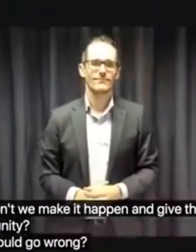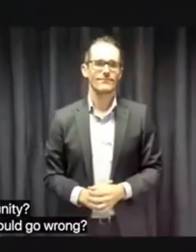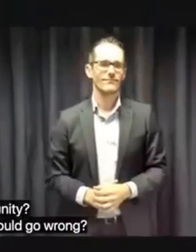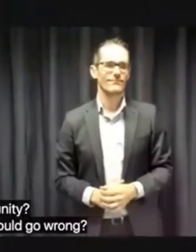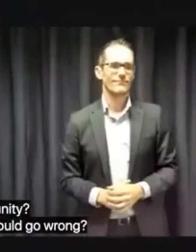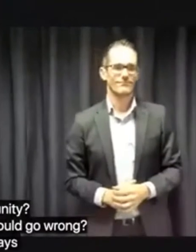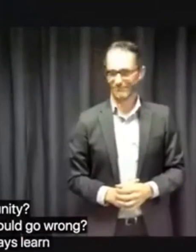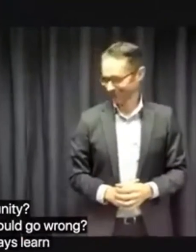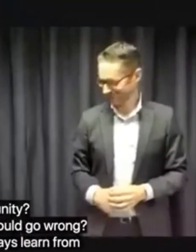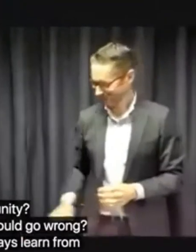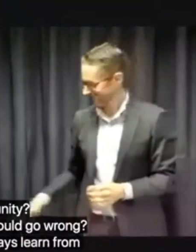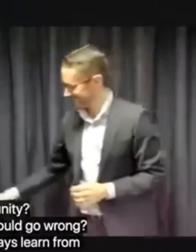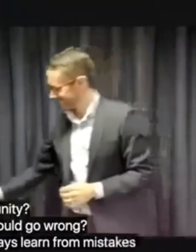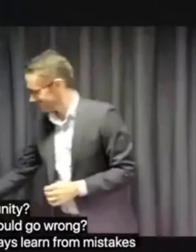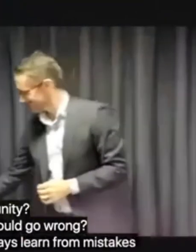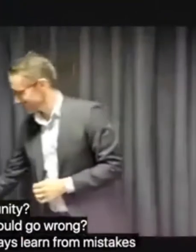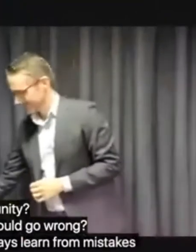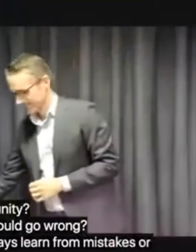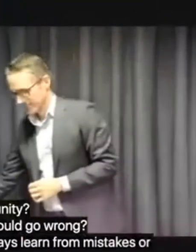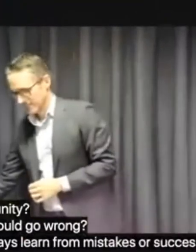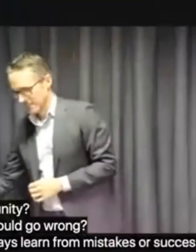improve.